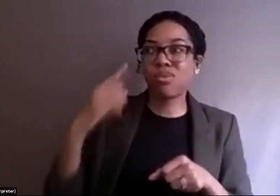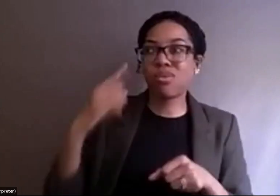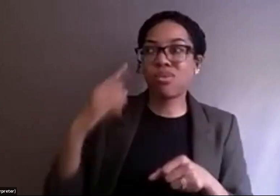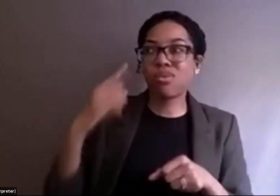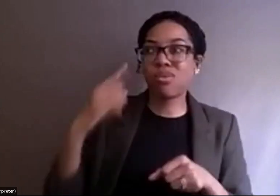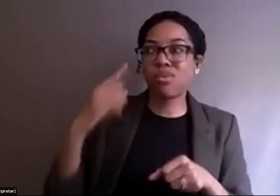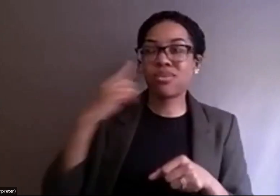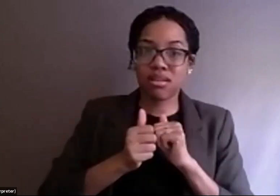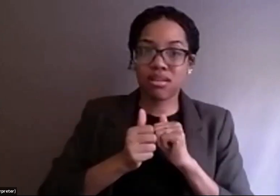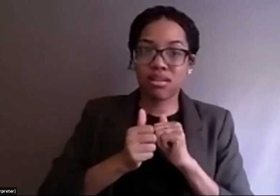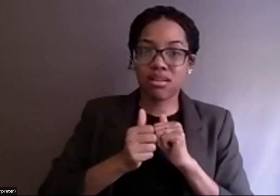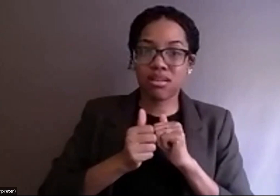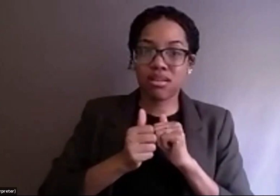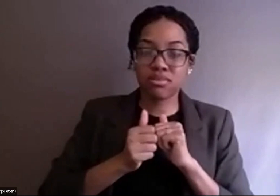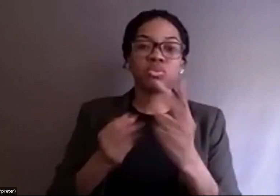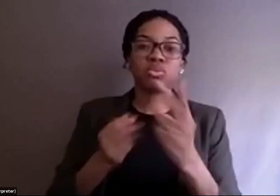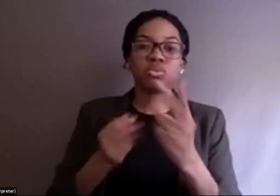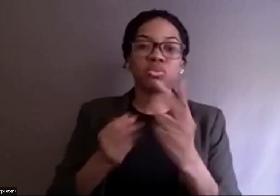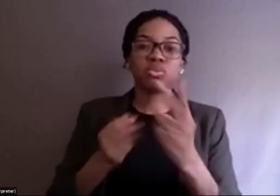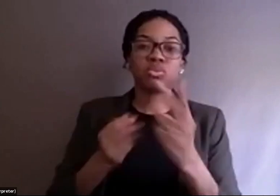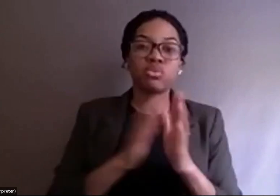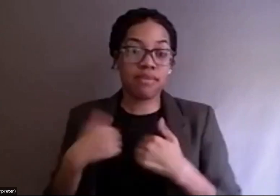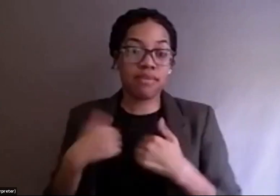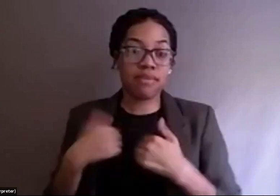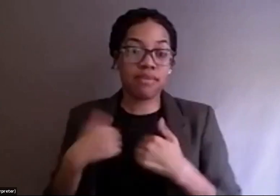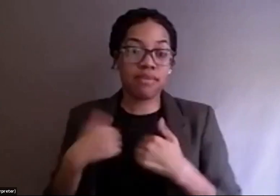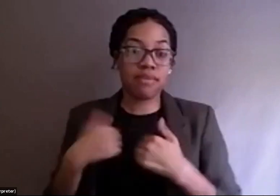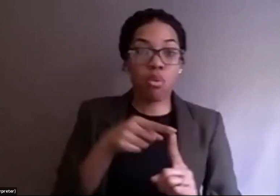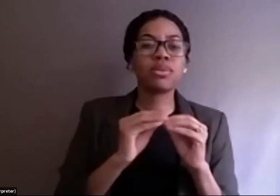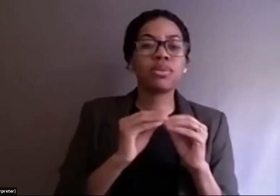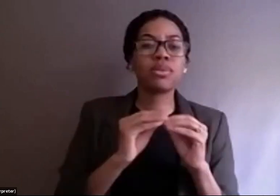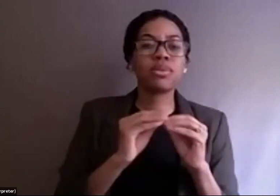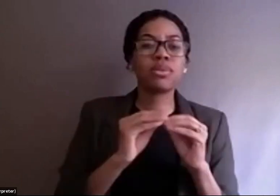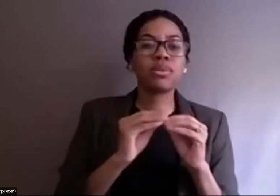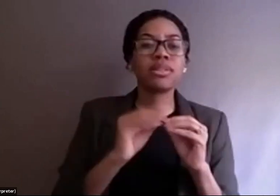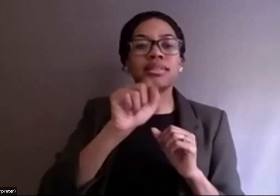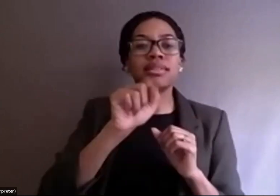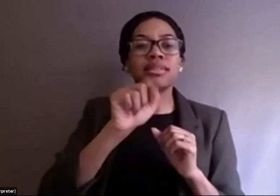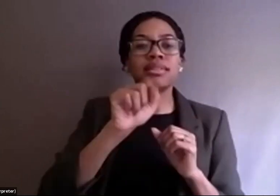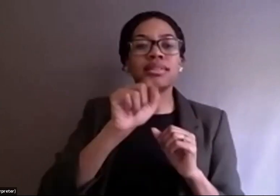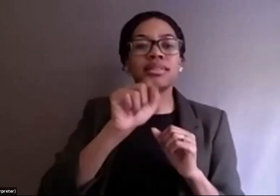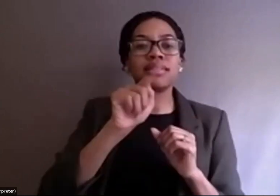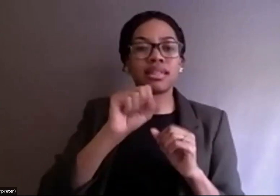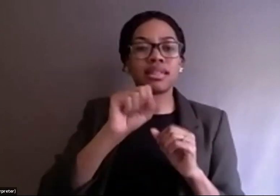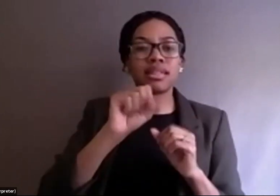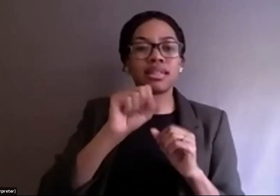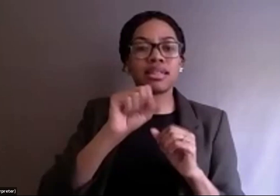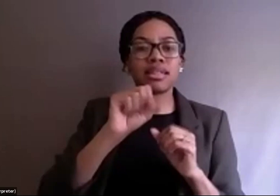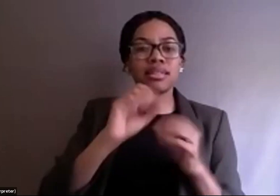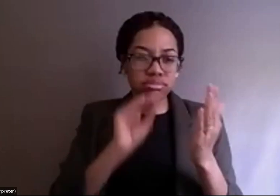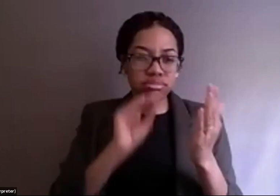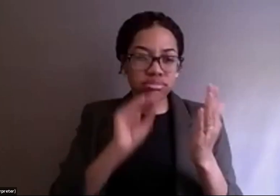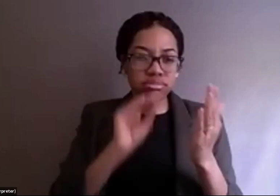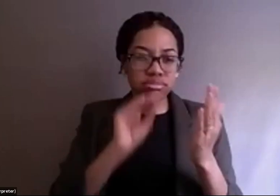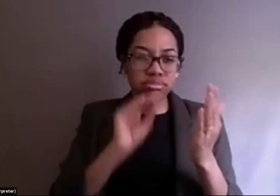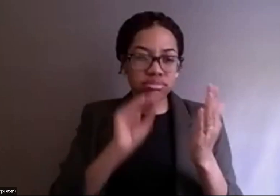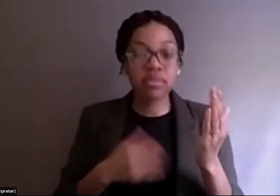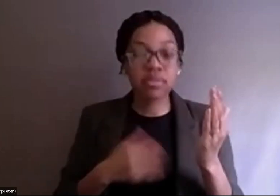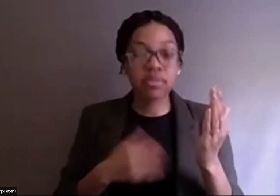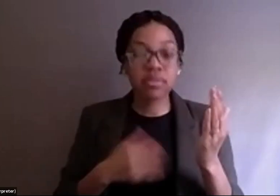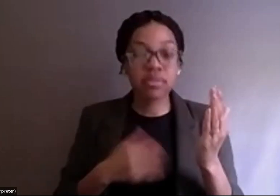the other was another one we call Us Colored People. And I got that, and we developed that, Jennifer Lawson and